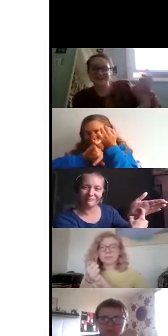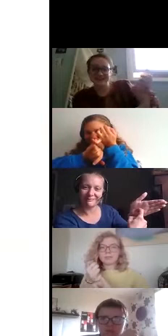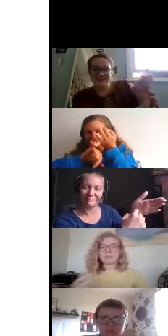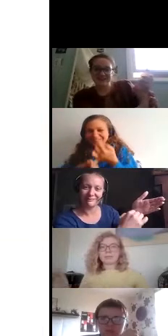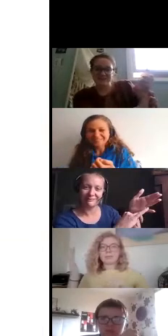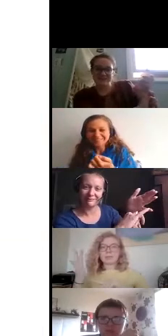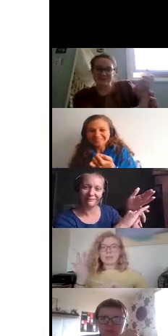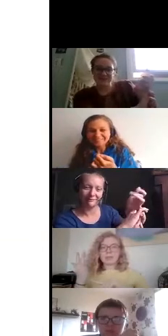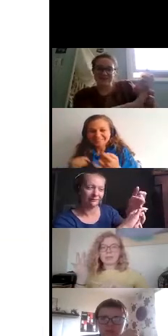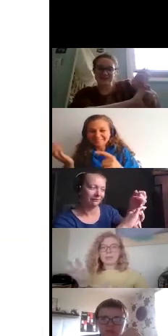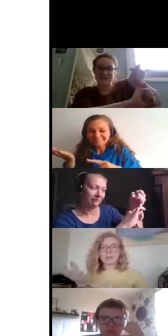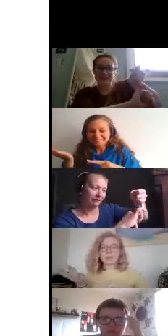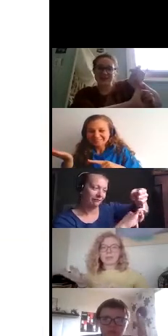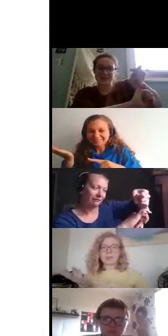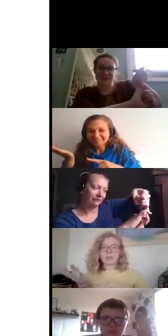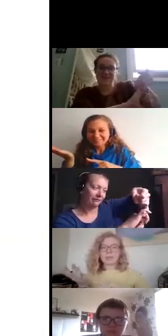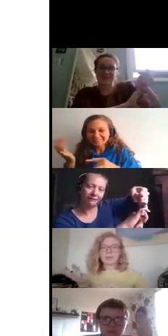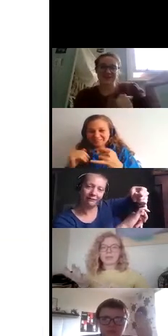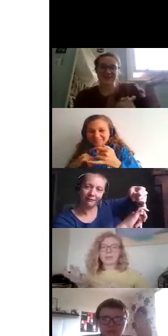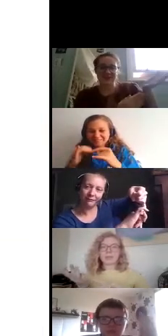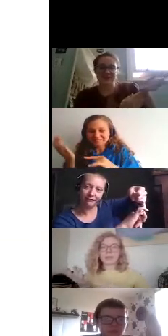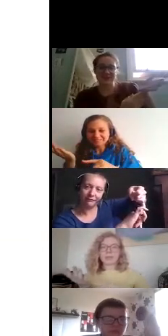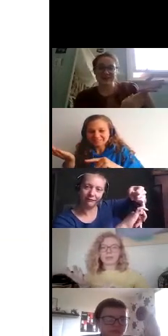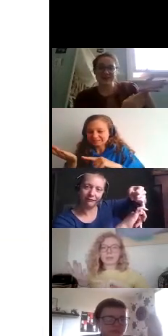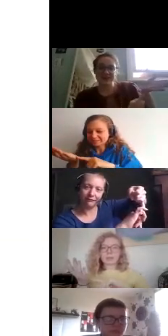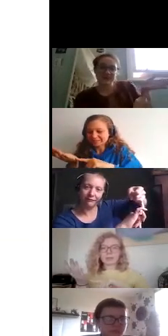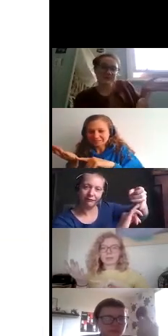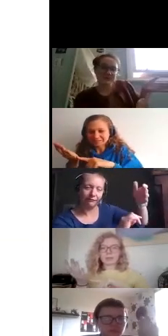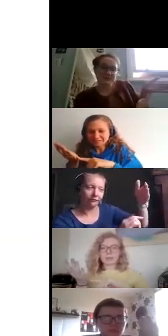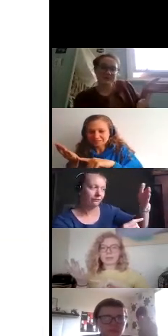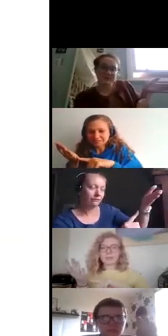S, so that's the one where you link your fingers. T,